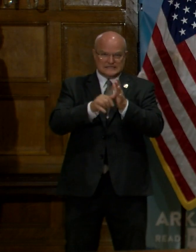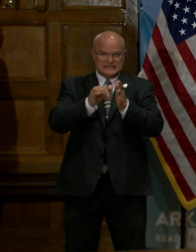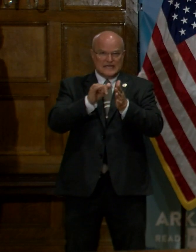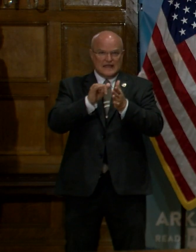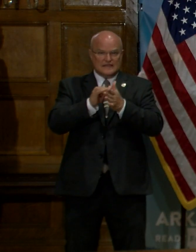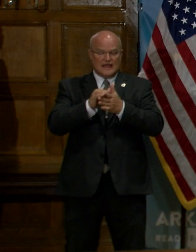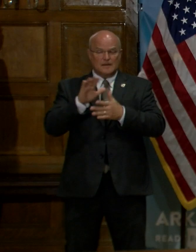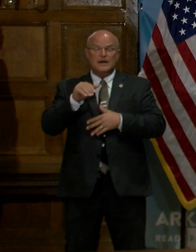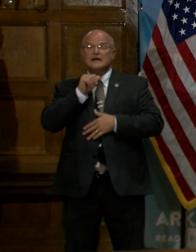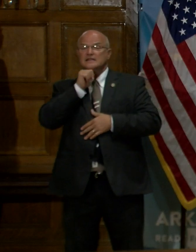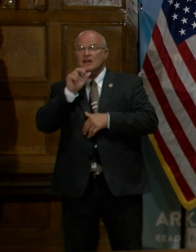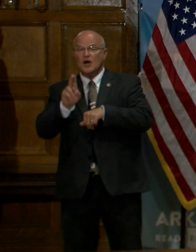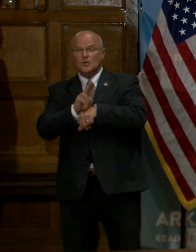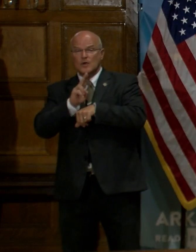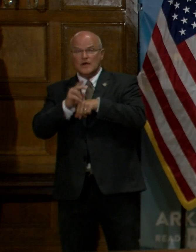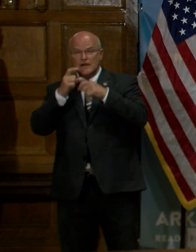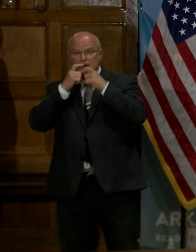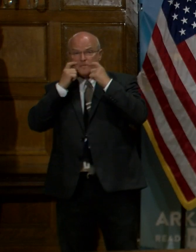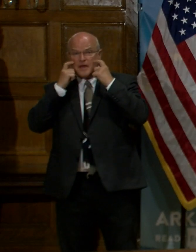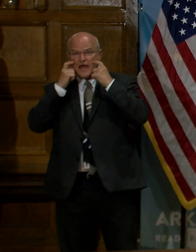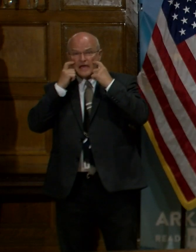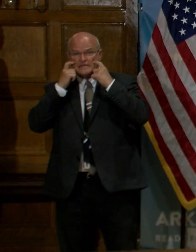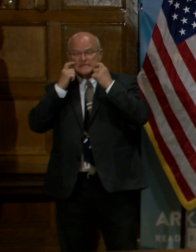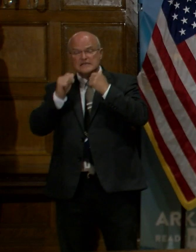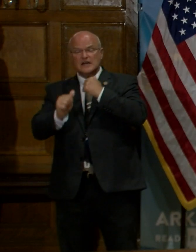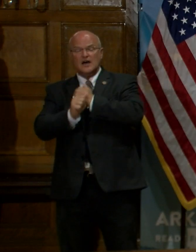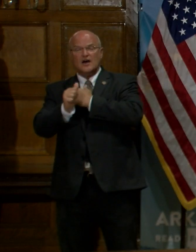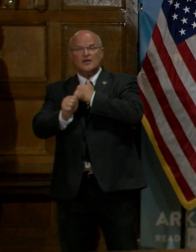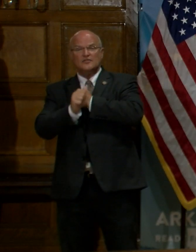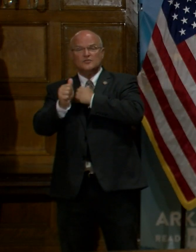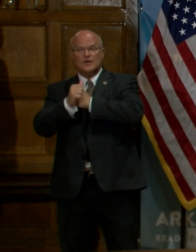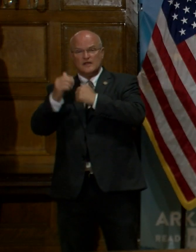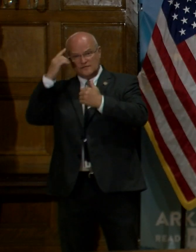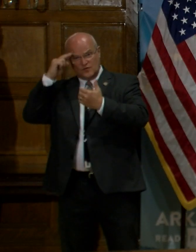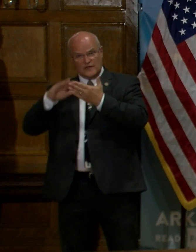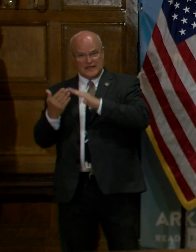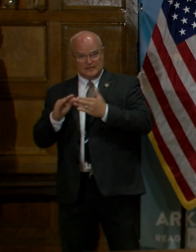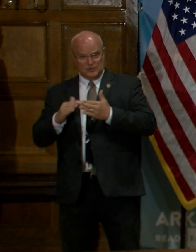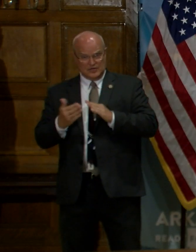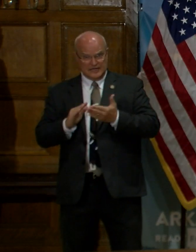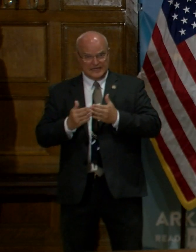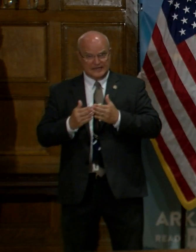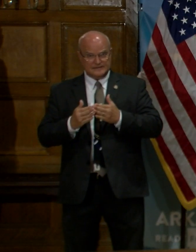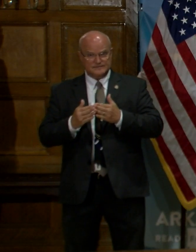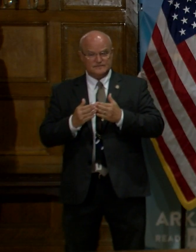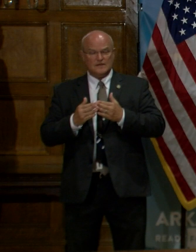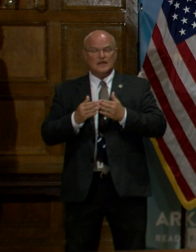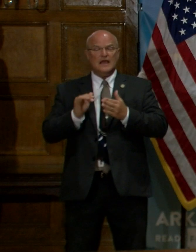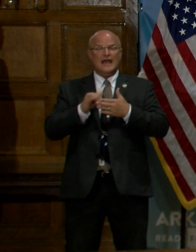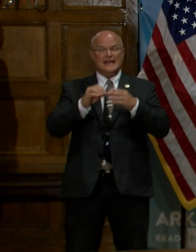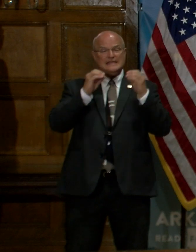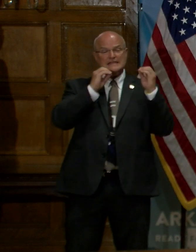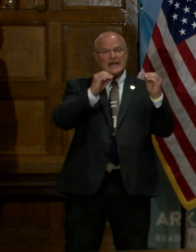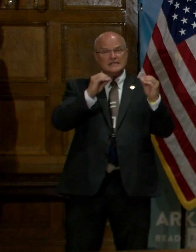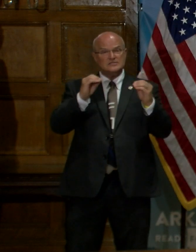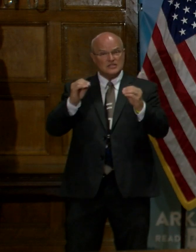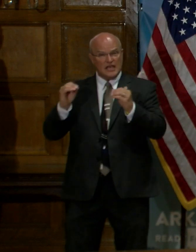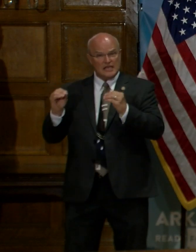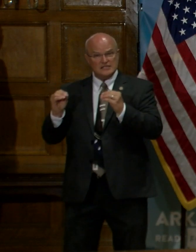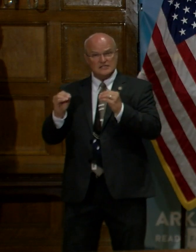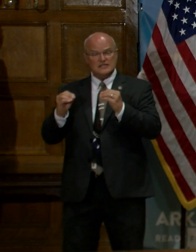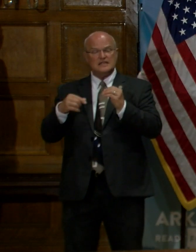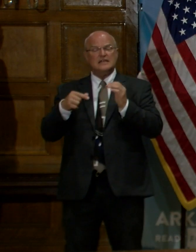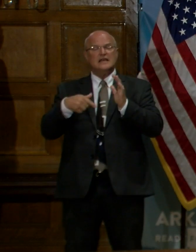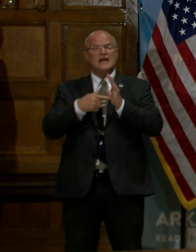that by not wearing a mask, you pose a direct threat to your community. And along the lines of the education, the